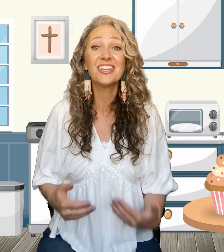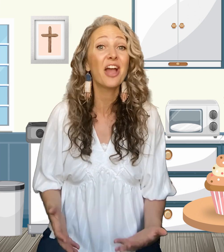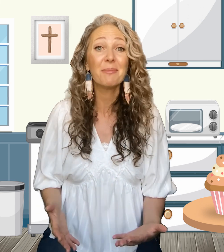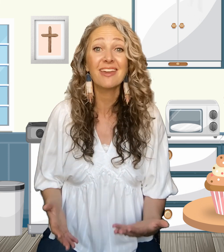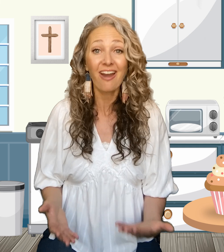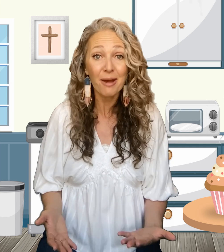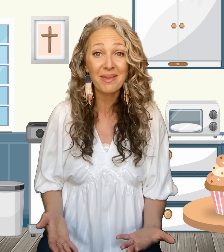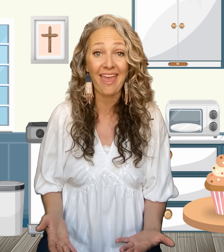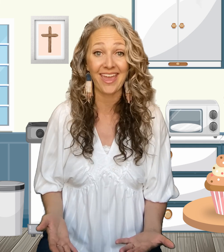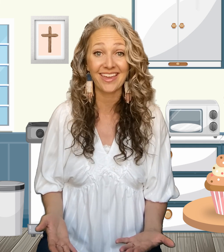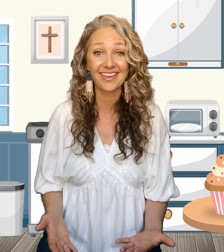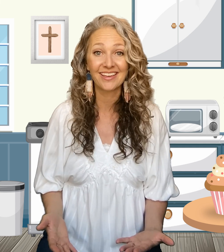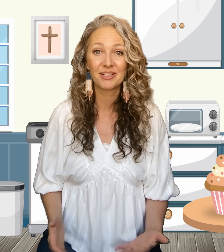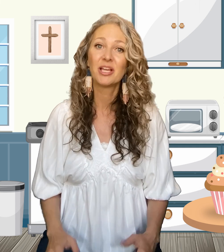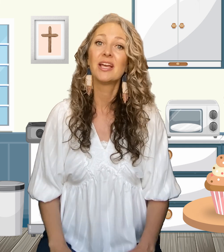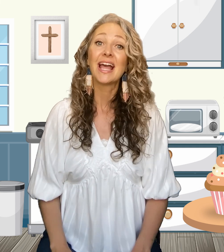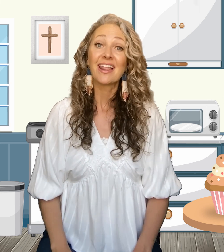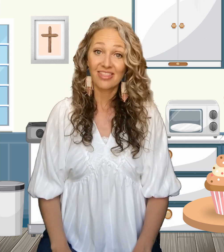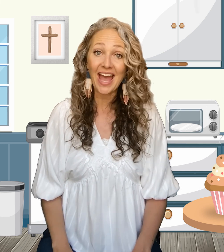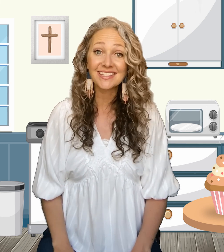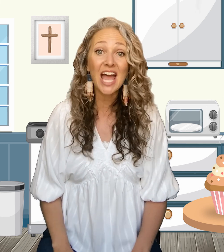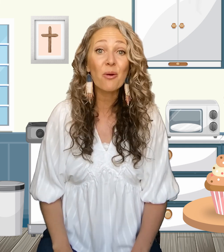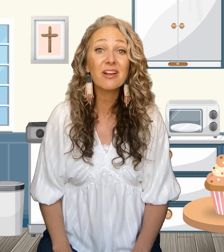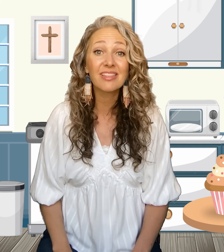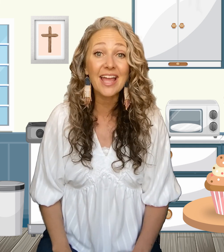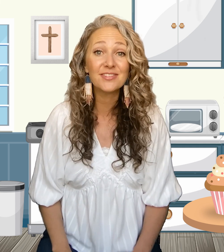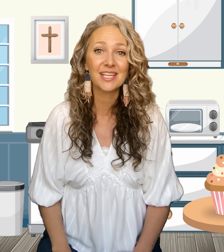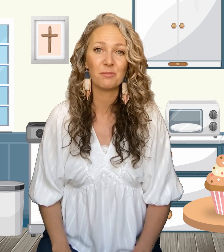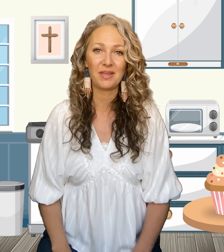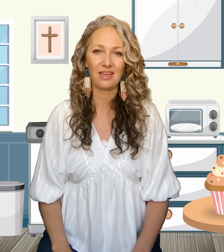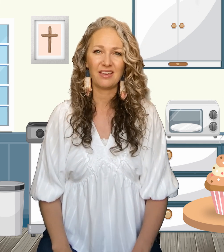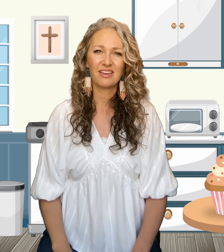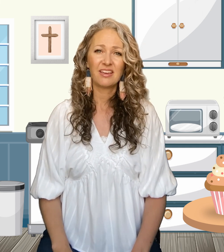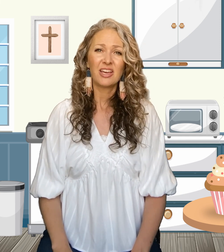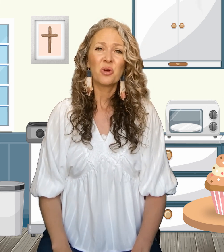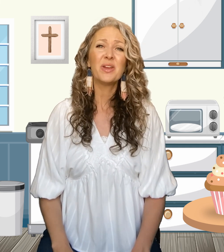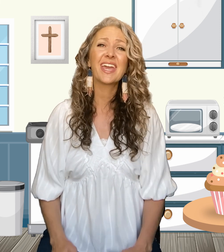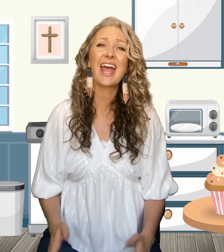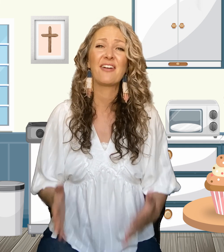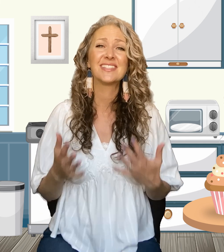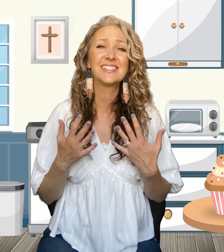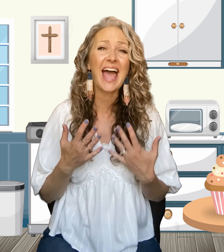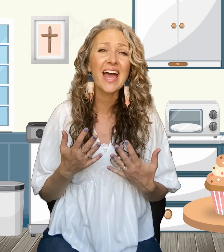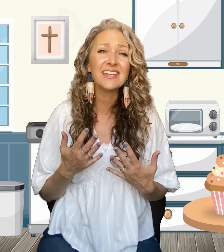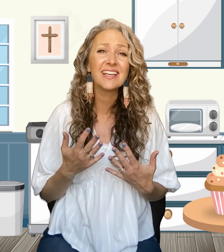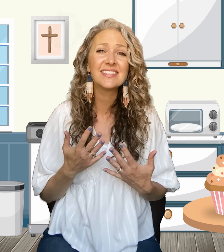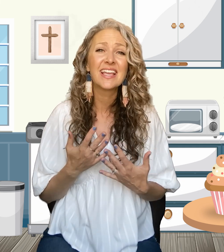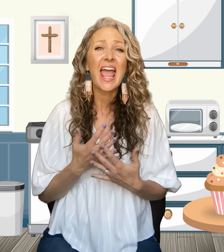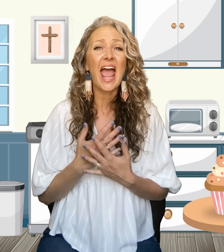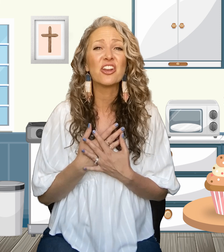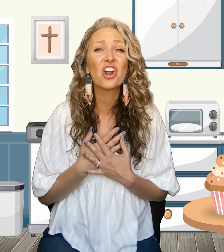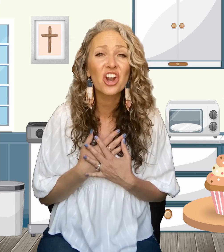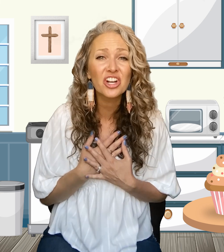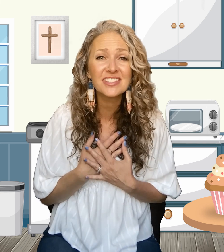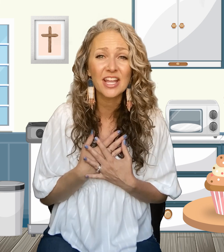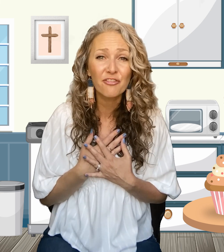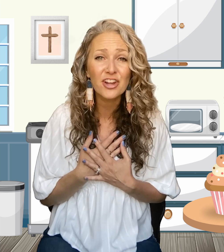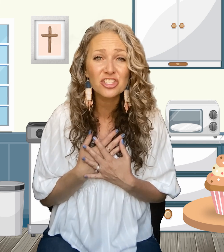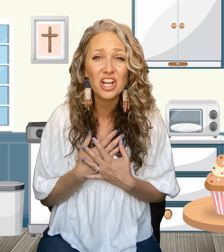yummy cupcake. That's how our lives can be. We can have sadness and hurts and